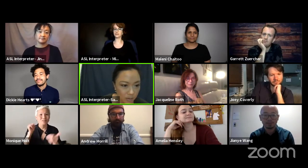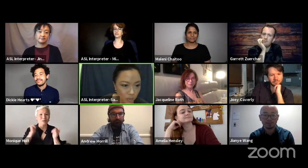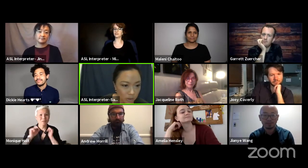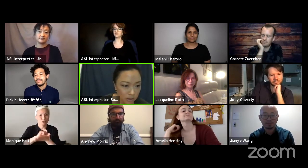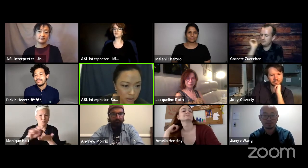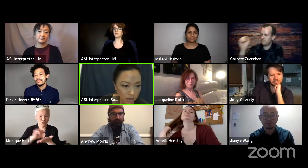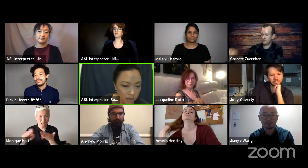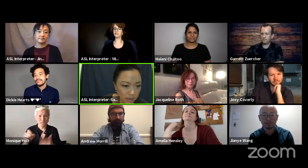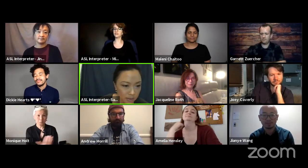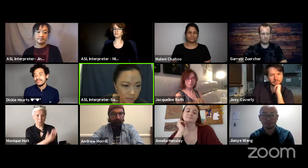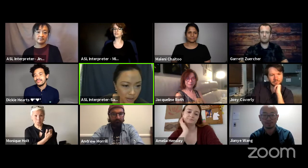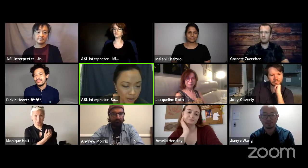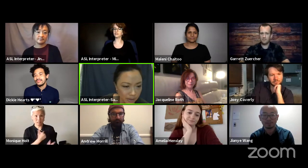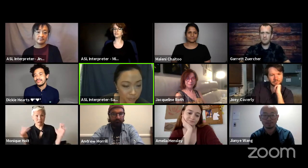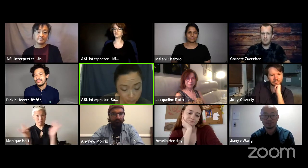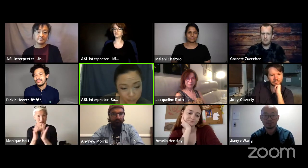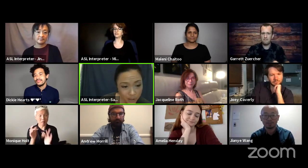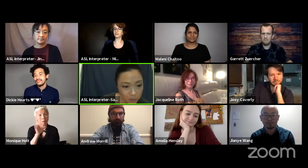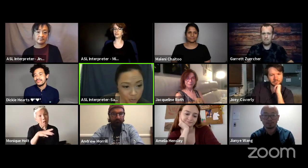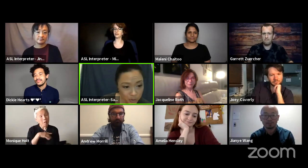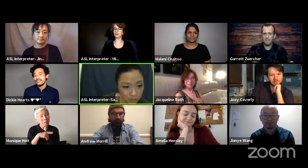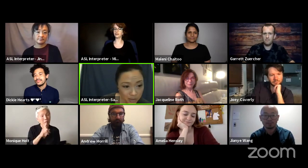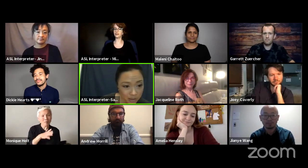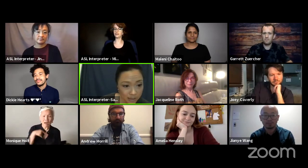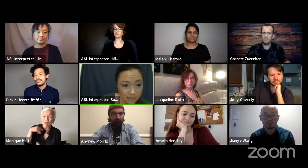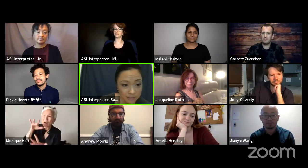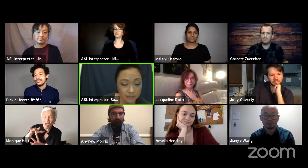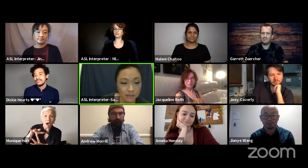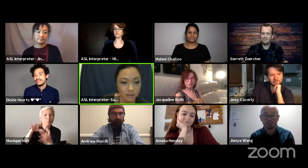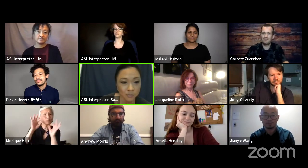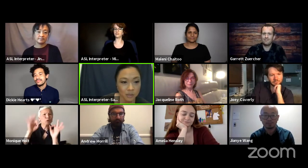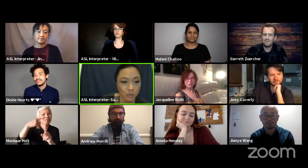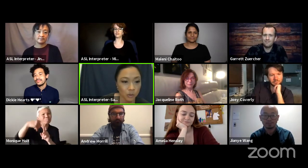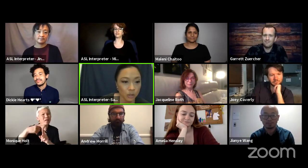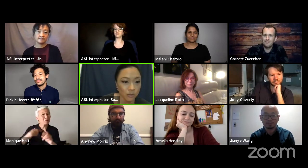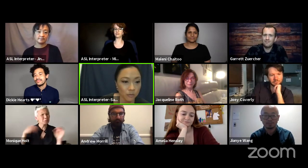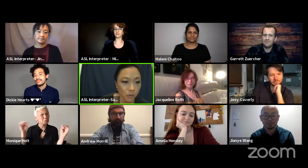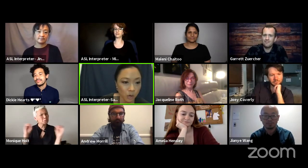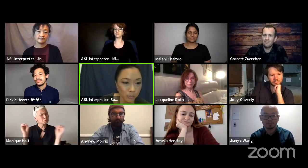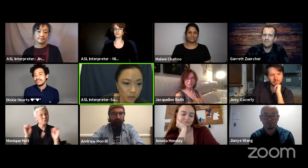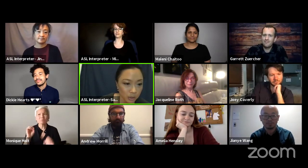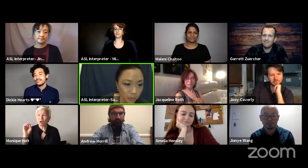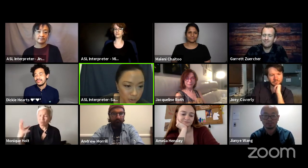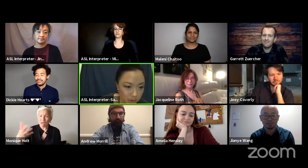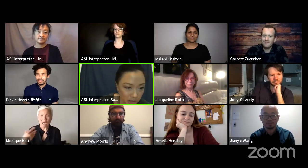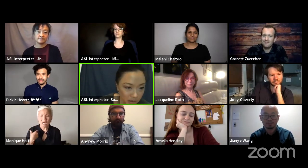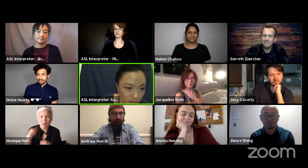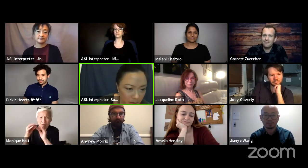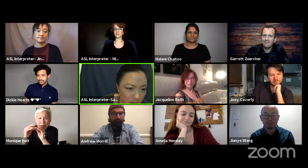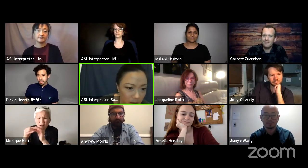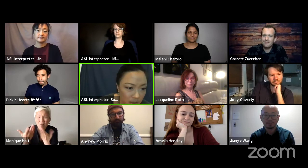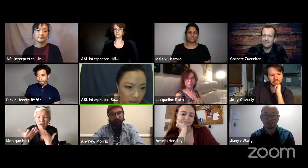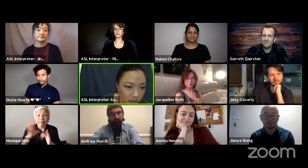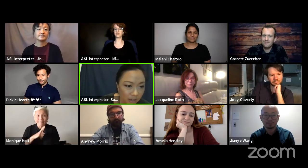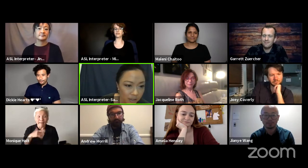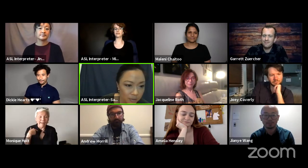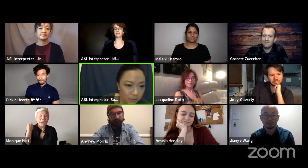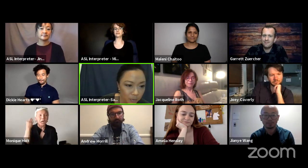one of the, it became known to me that they were looking for a particular person for